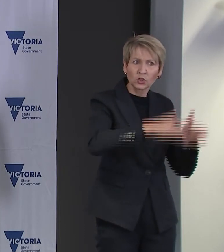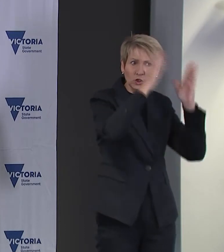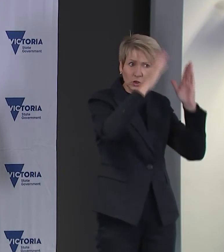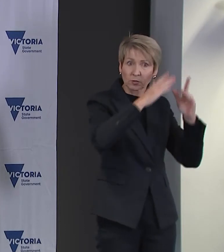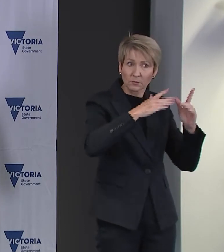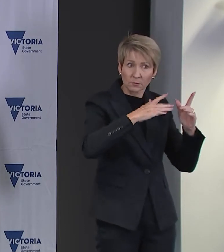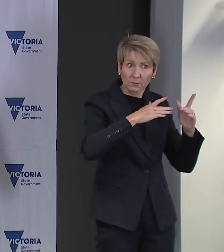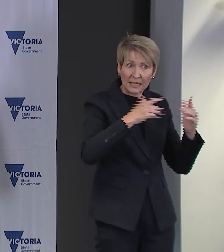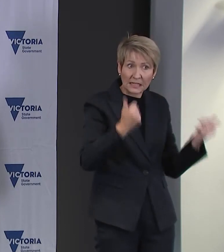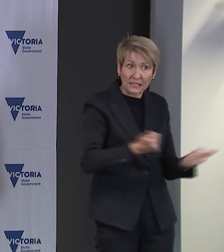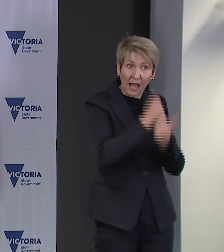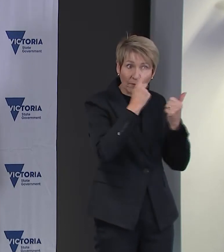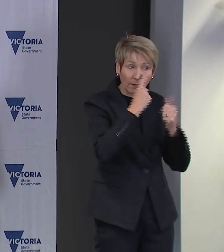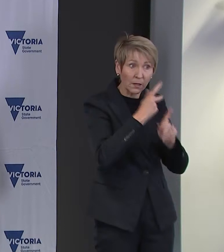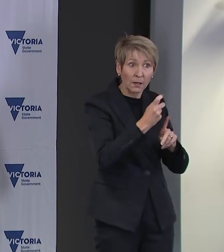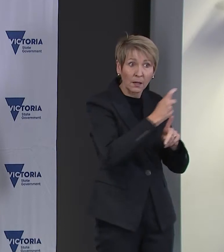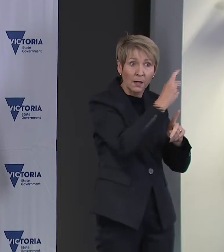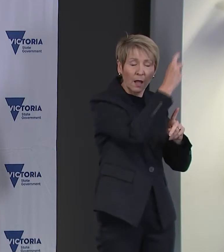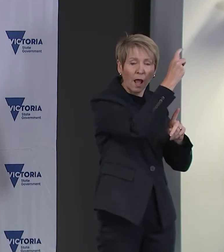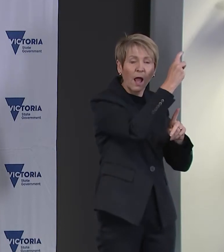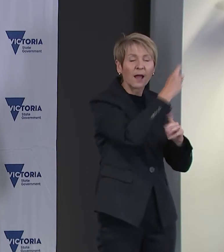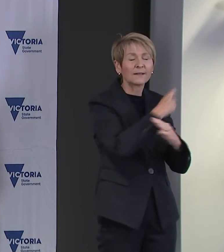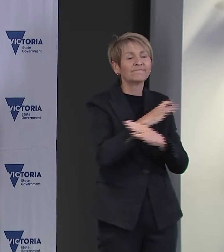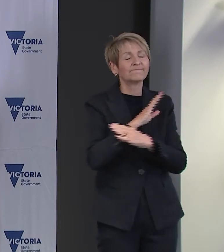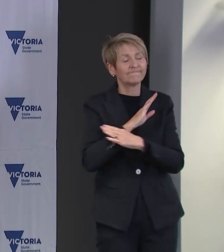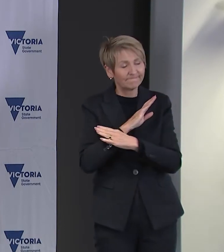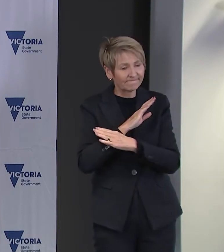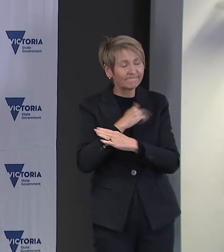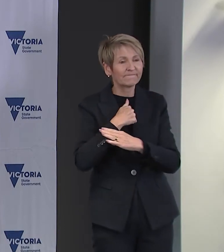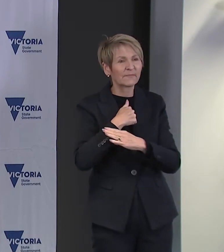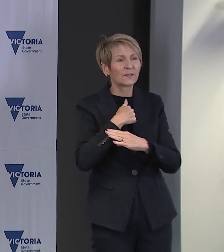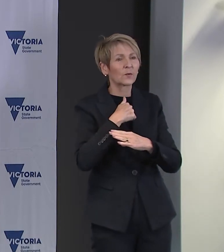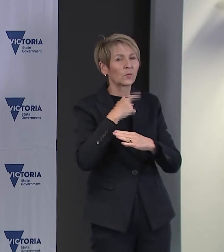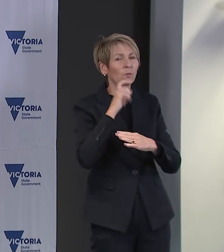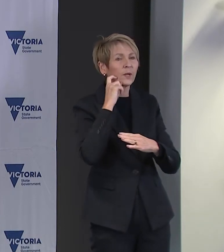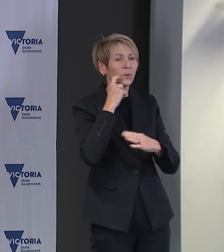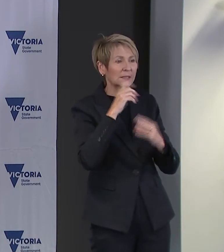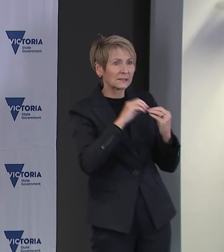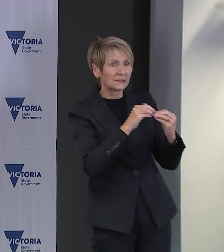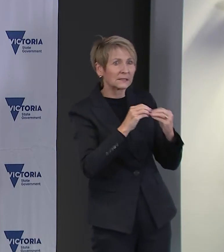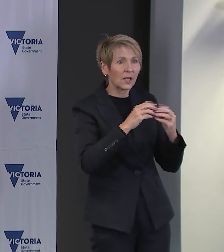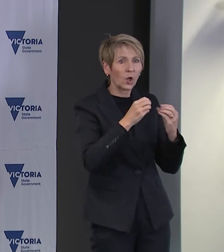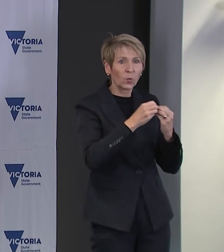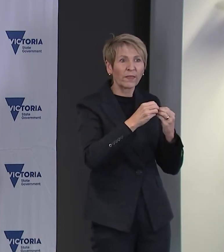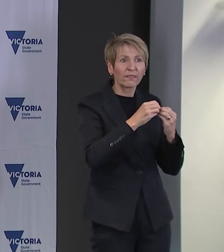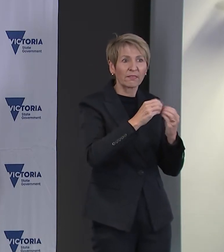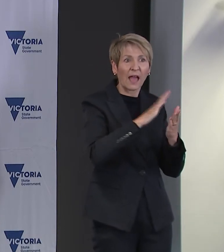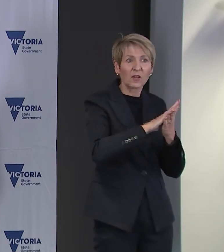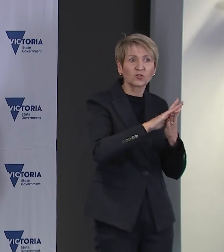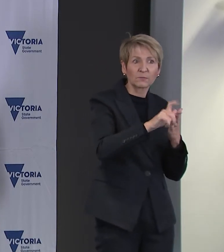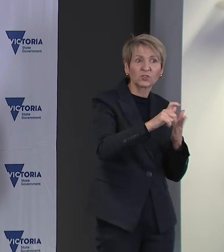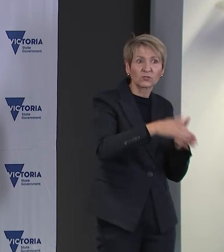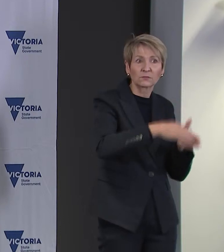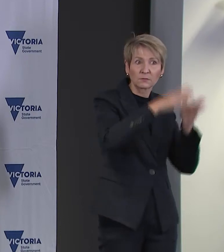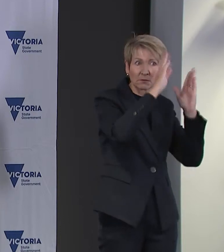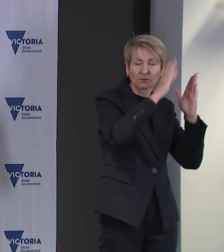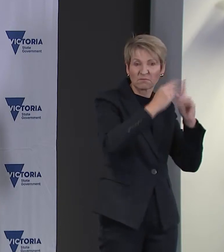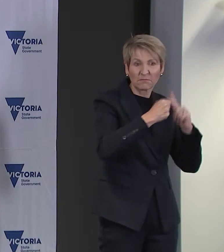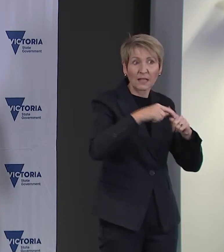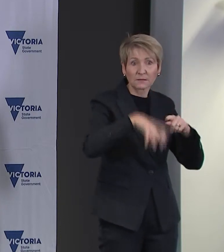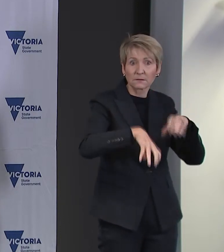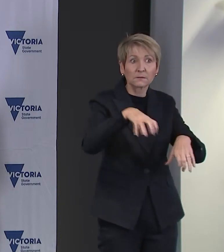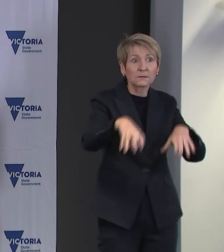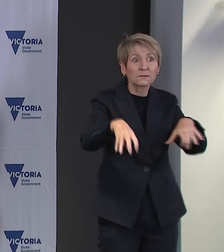to be. So we've been working with particularly the higher risk public housing tenants. It's not just public housing, it's also